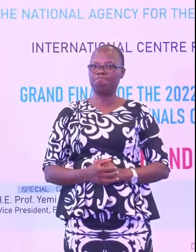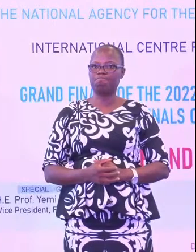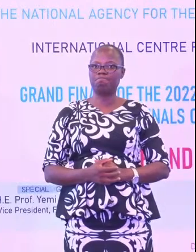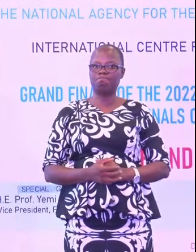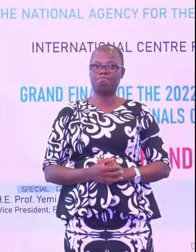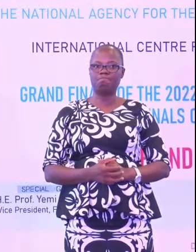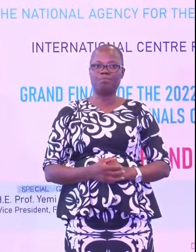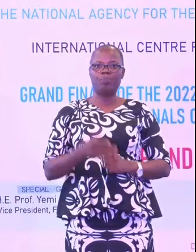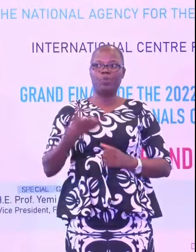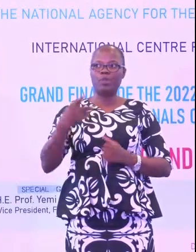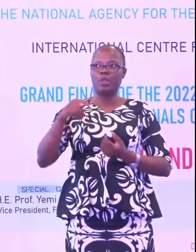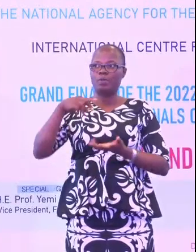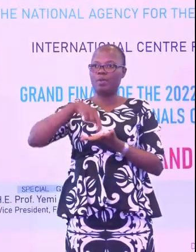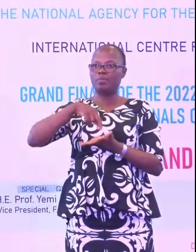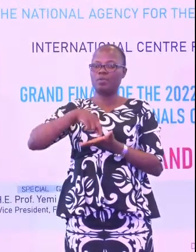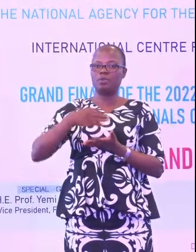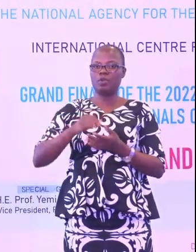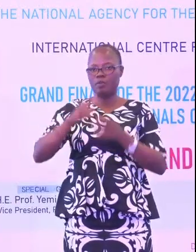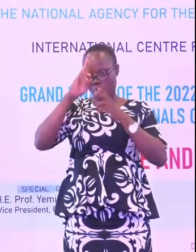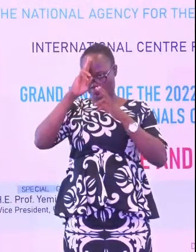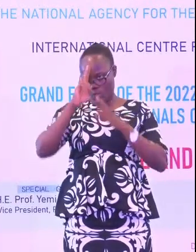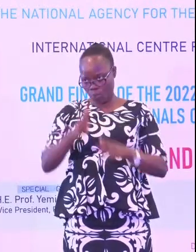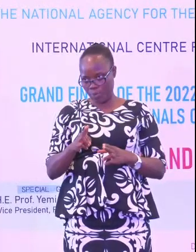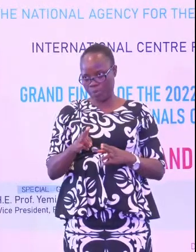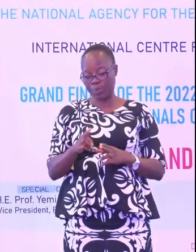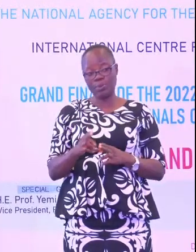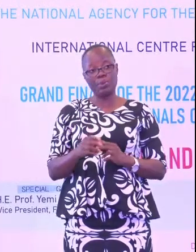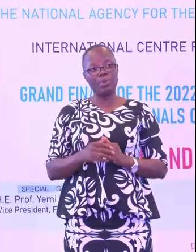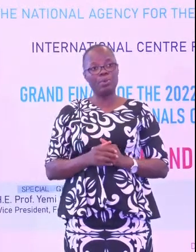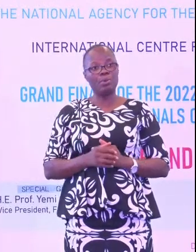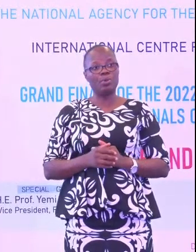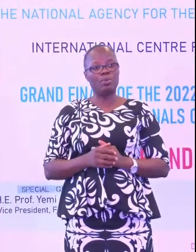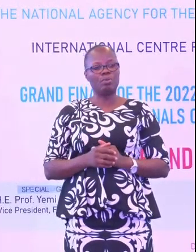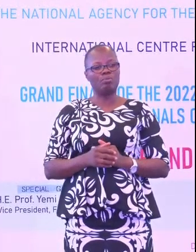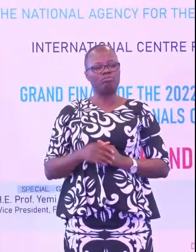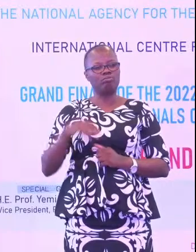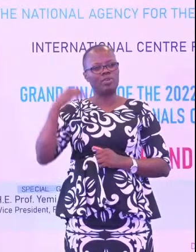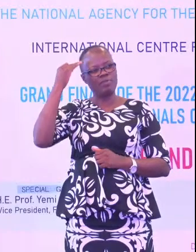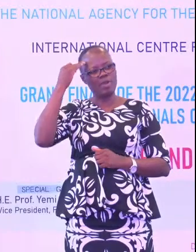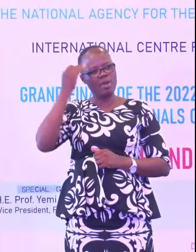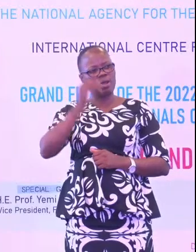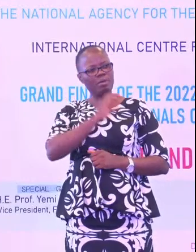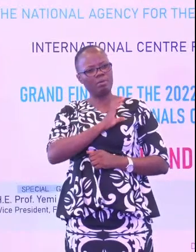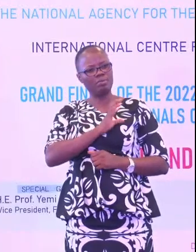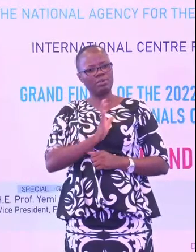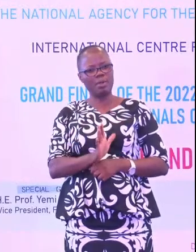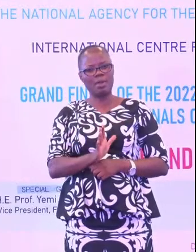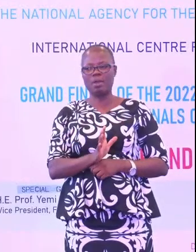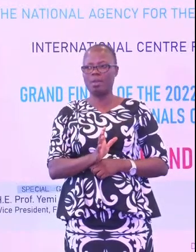the representative of the Honorable the Federal Commissioner,